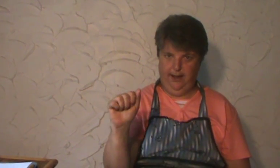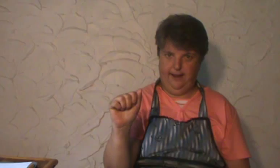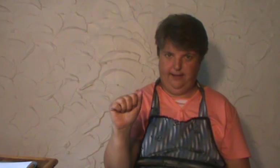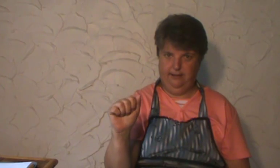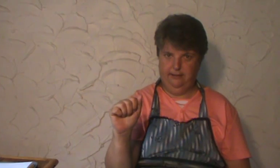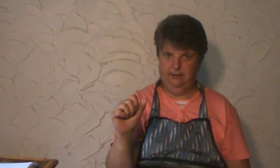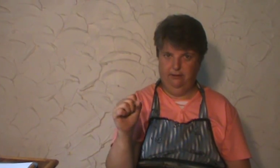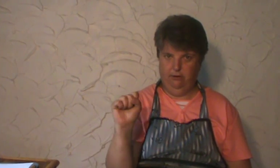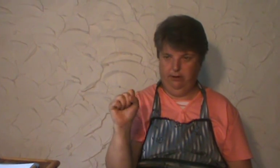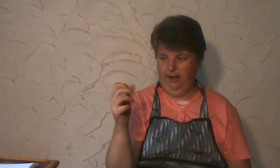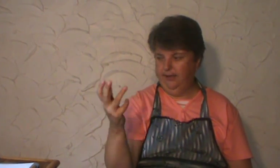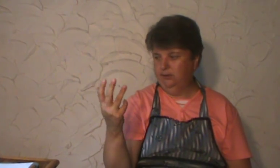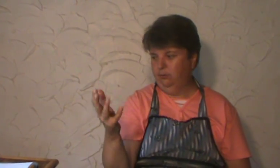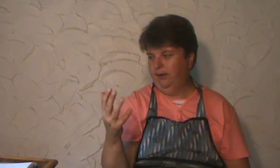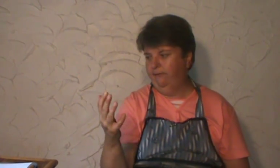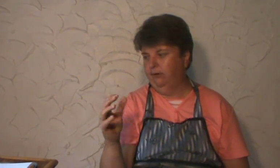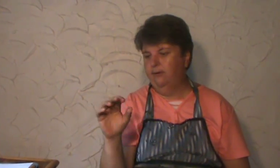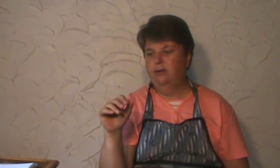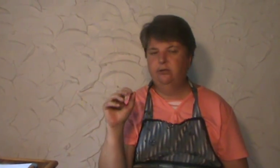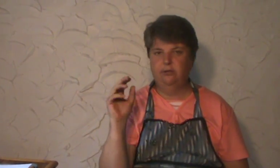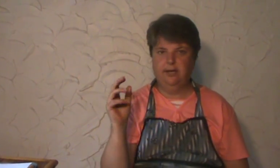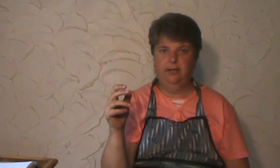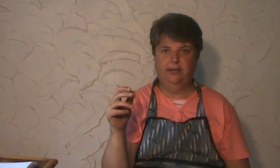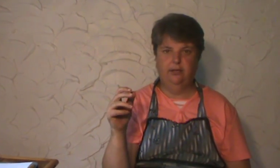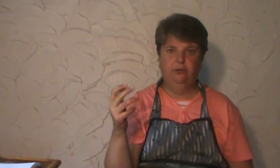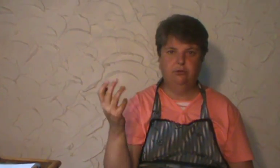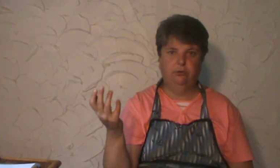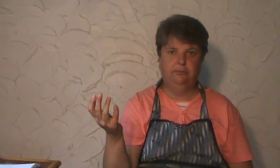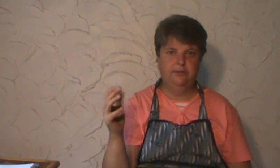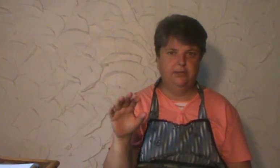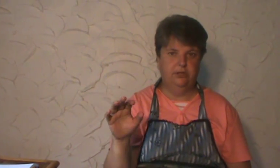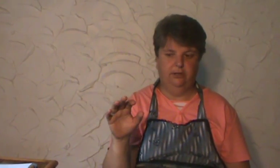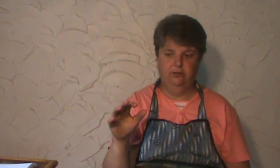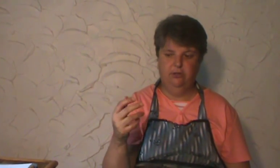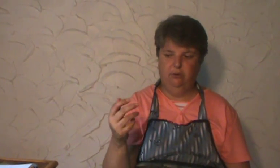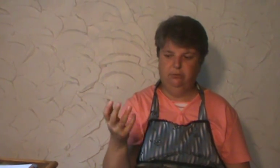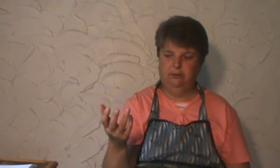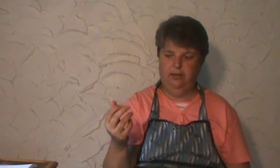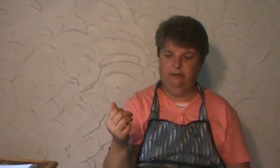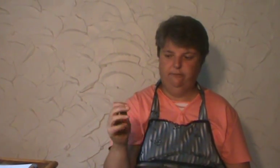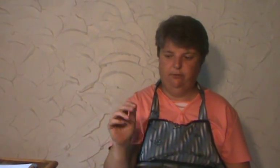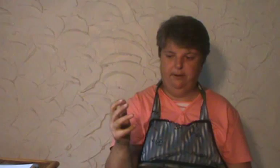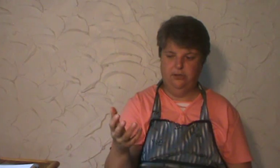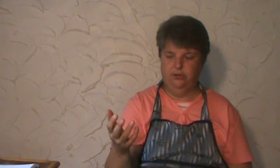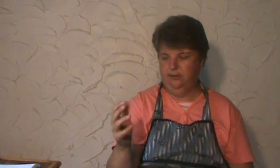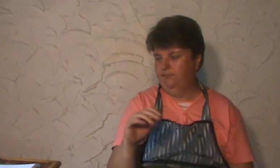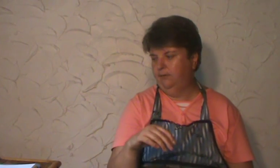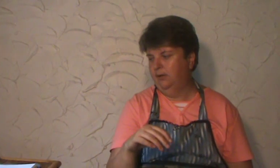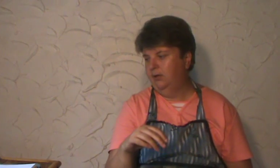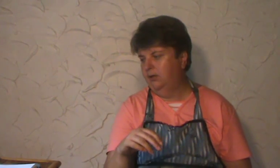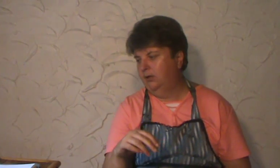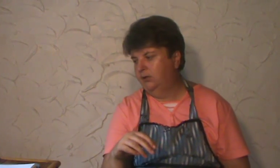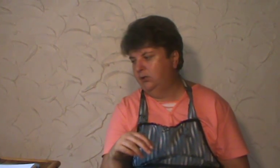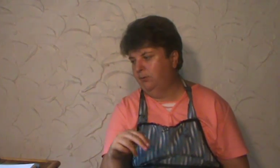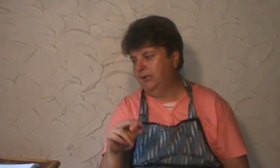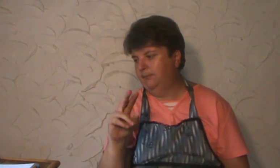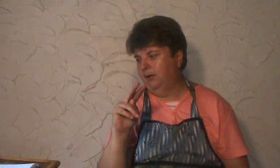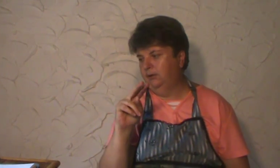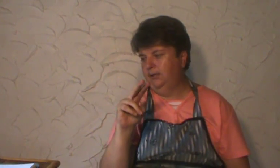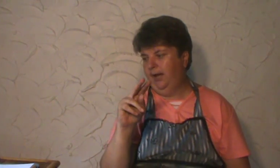A or an S or whatever. So it's kind of like a neutral position. There's no letter formation. So when I spell